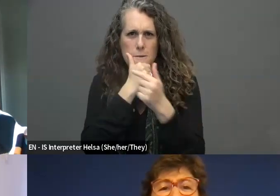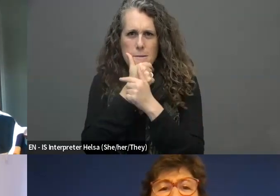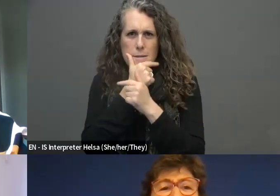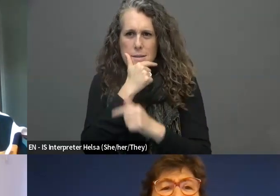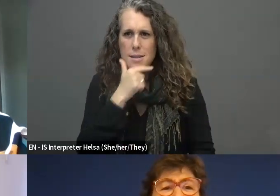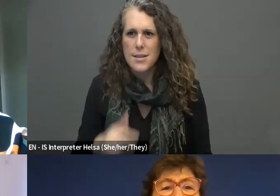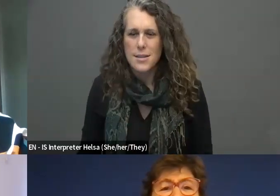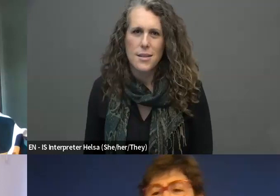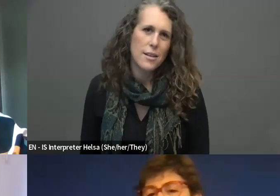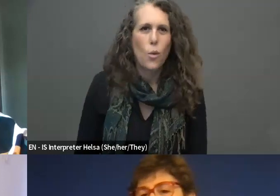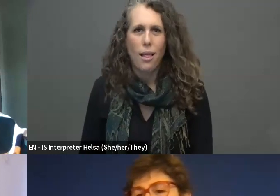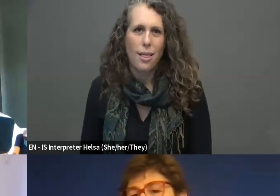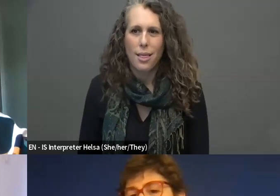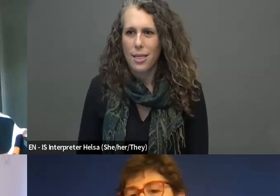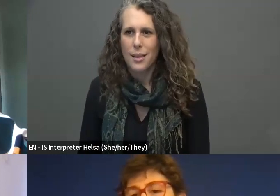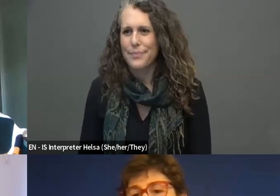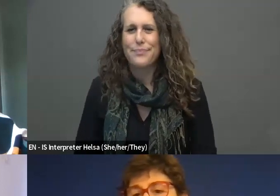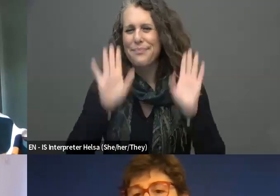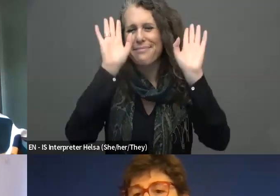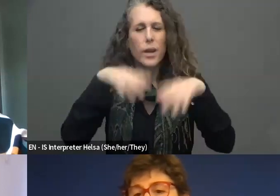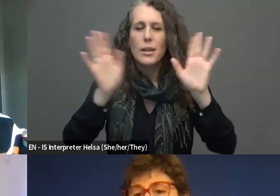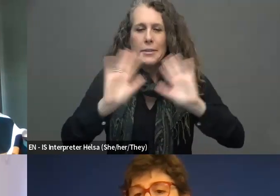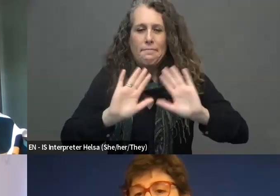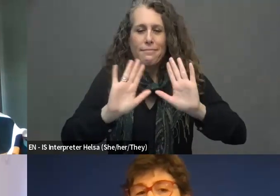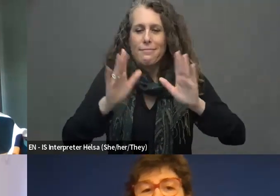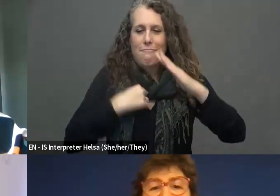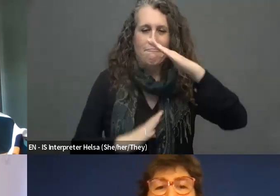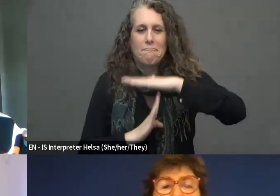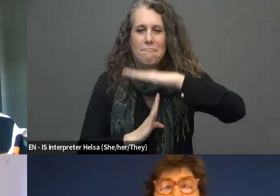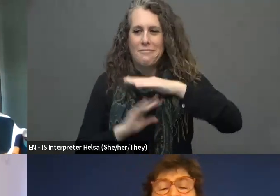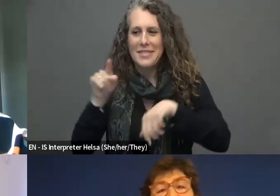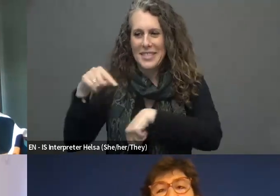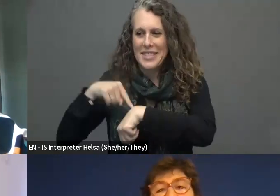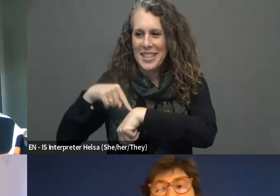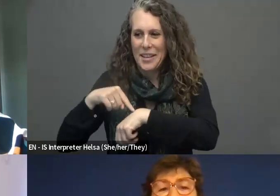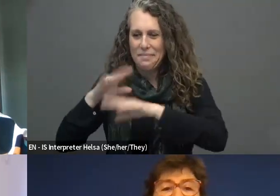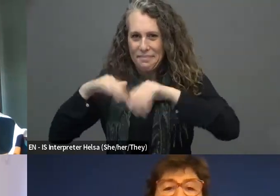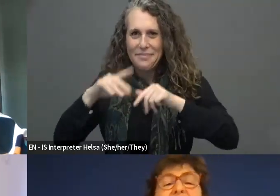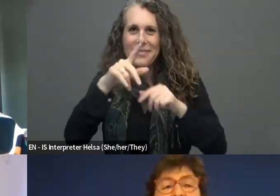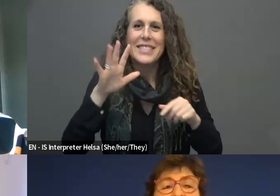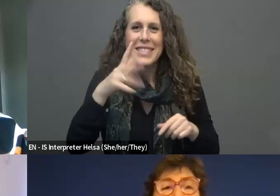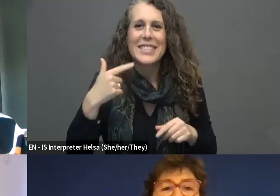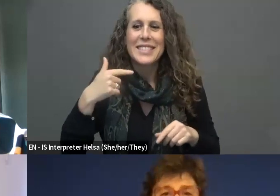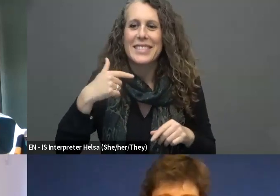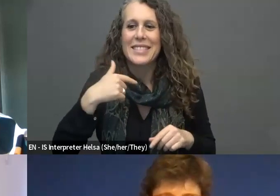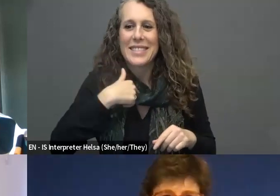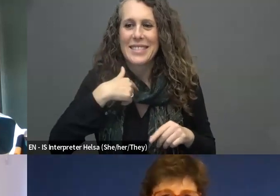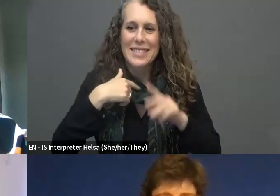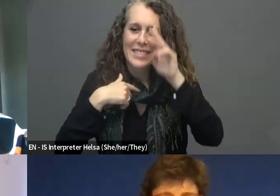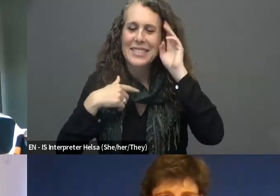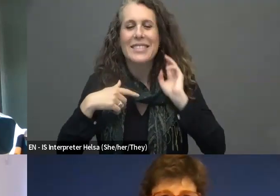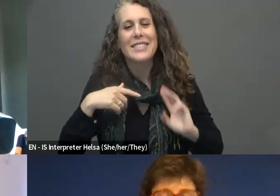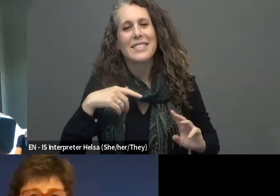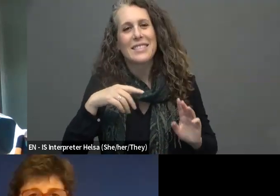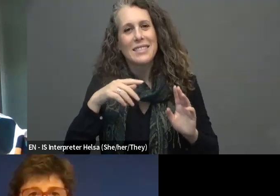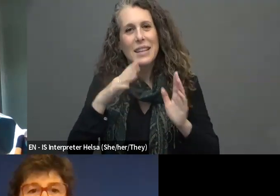know. Well, in all cases, we're running low on time. So let me just remind you once more about the